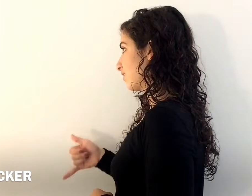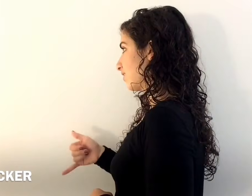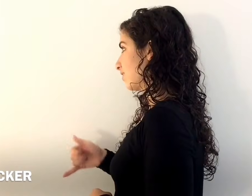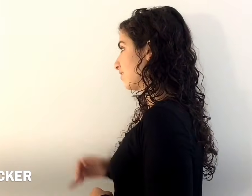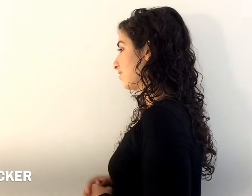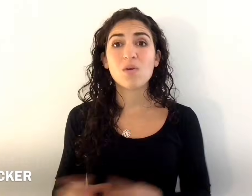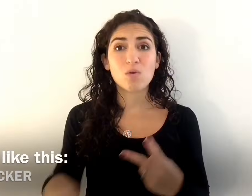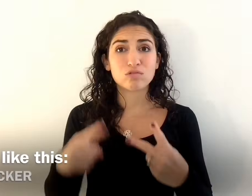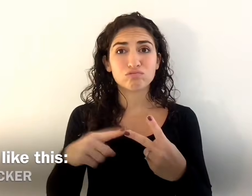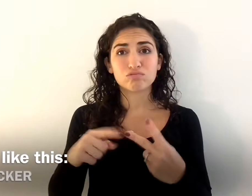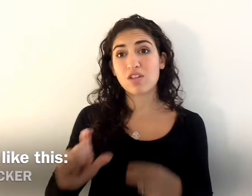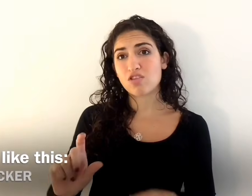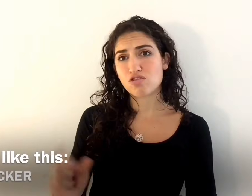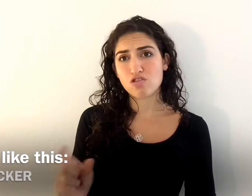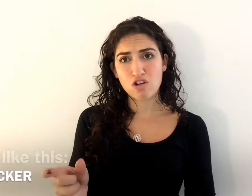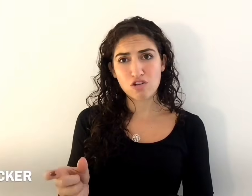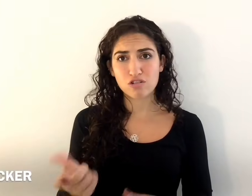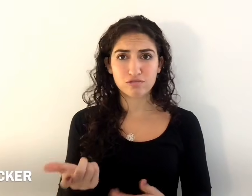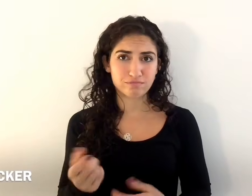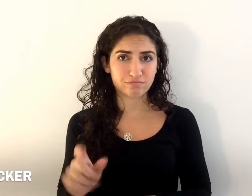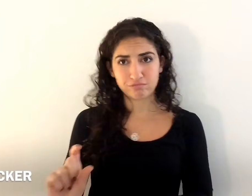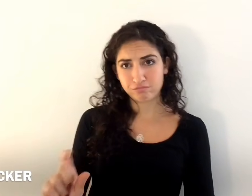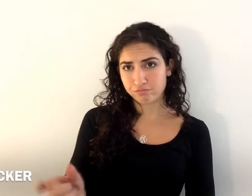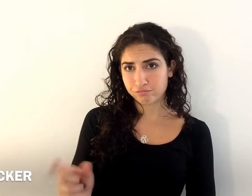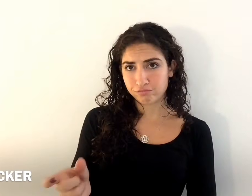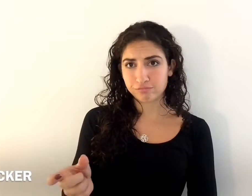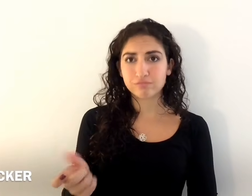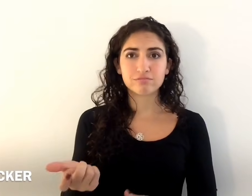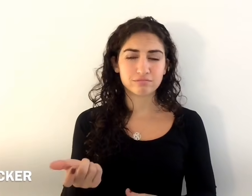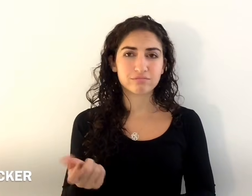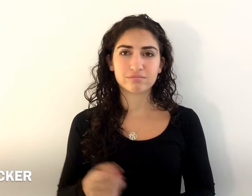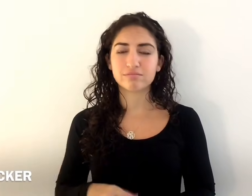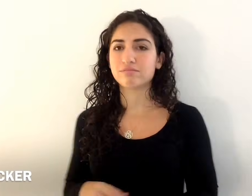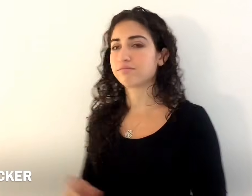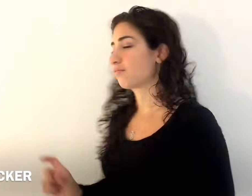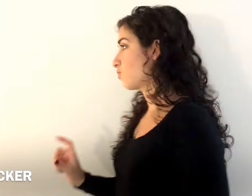Locker. Or you might show it like this, locker.